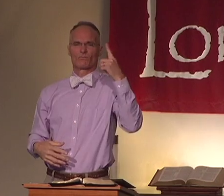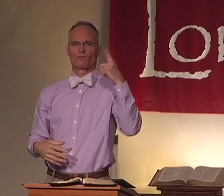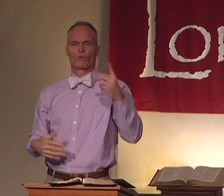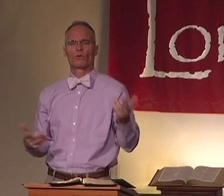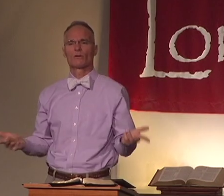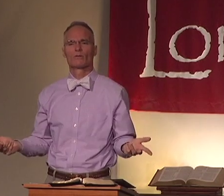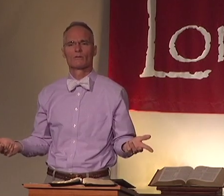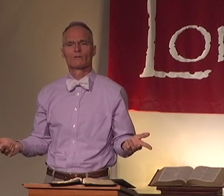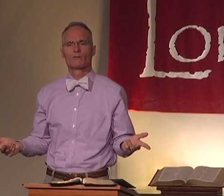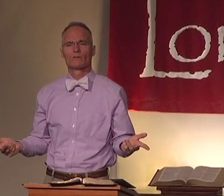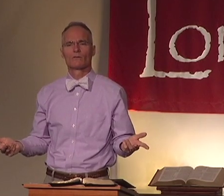why were they afraid?